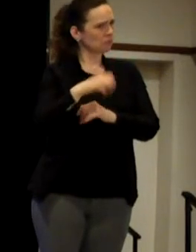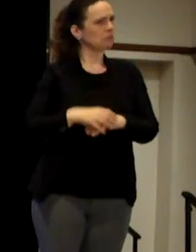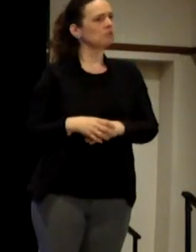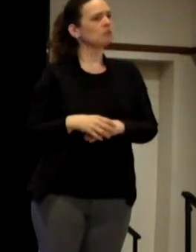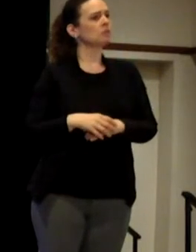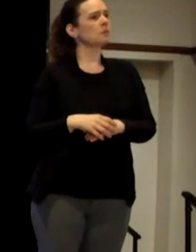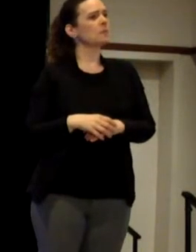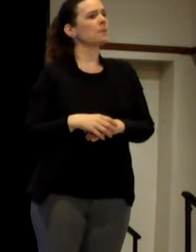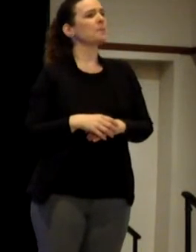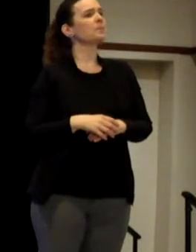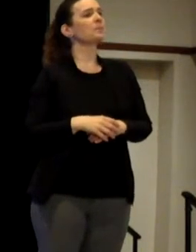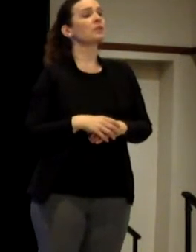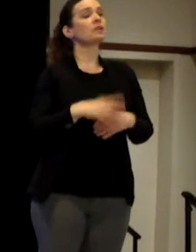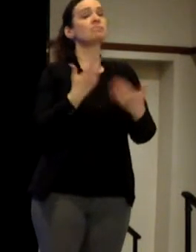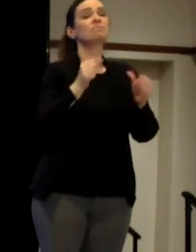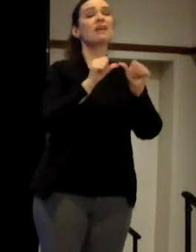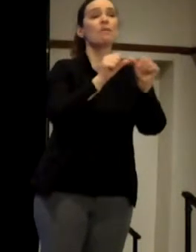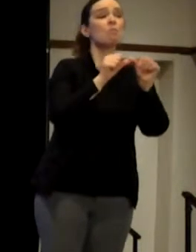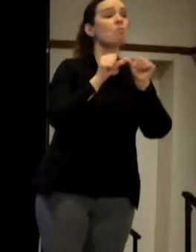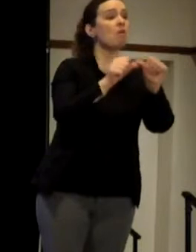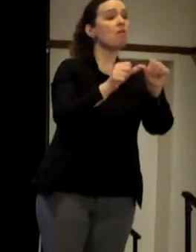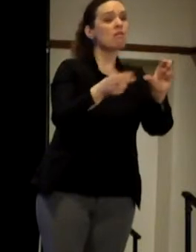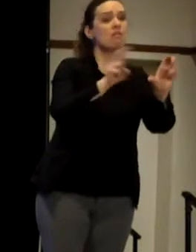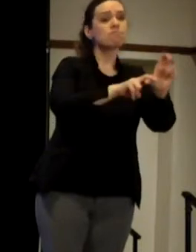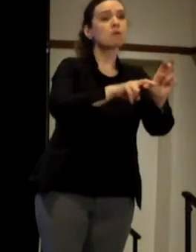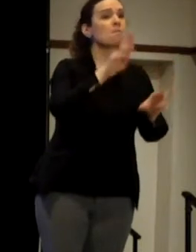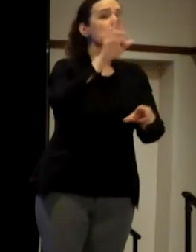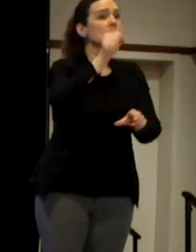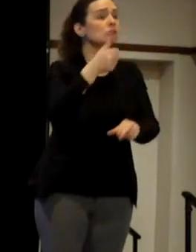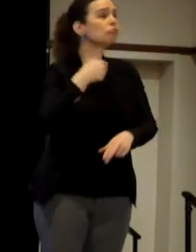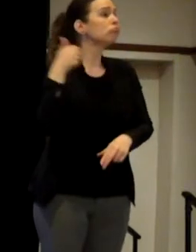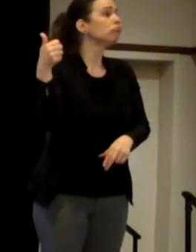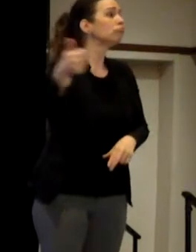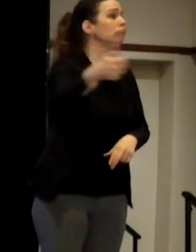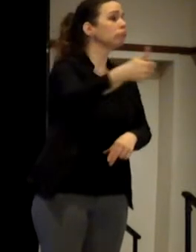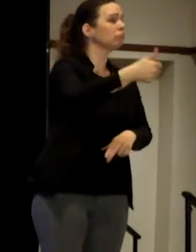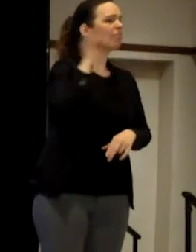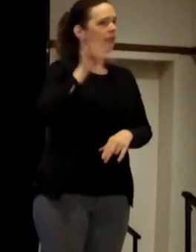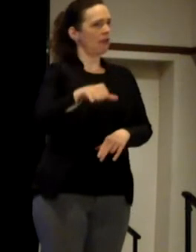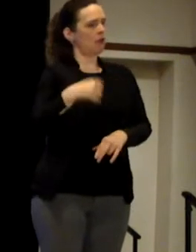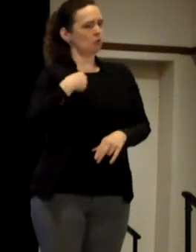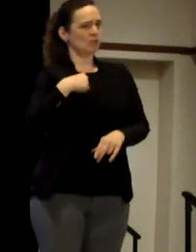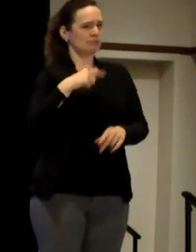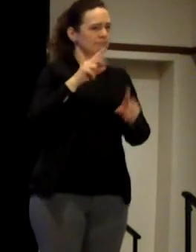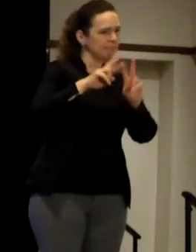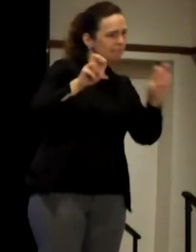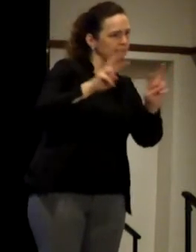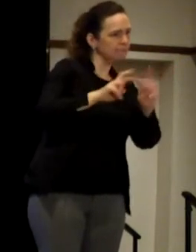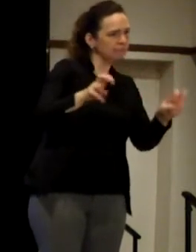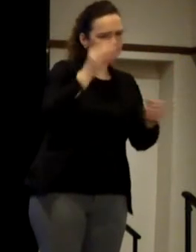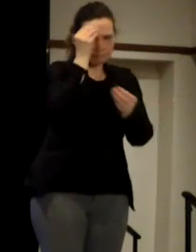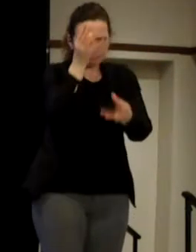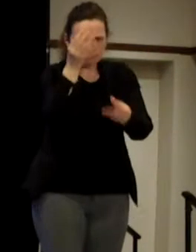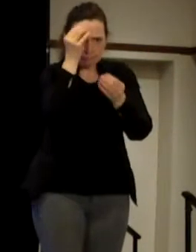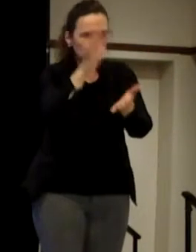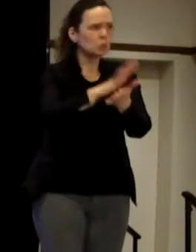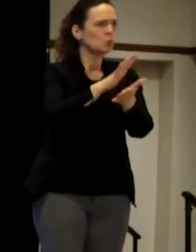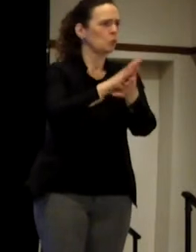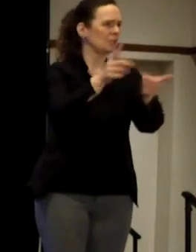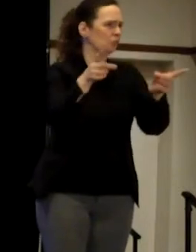buses. And then giving guidance to districts. It also talks about the music